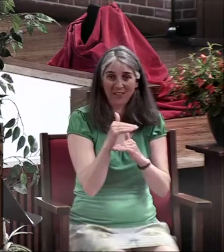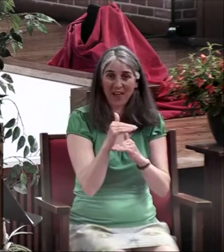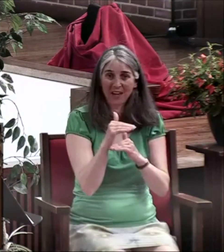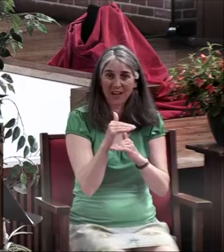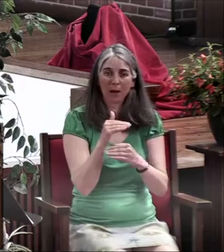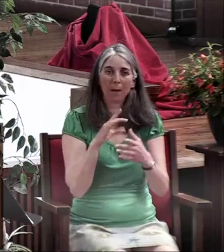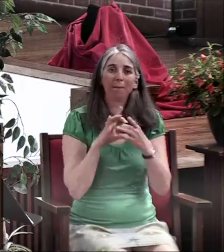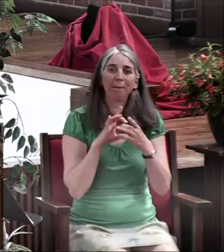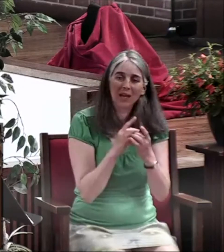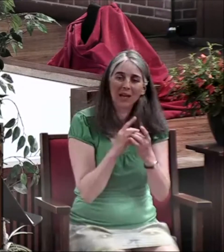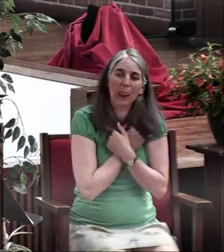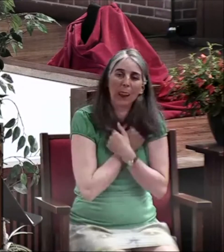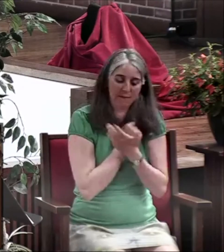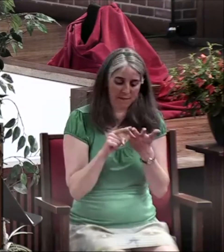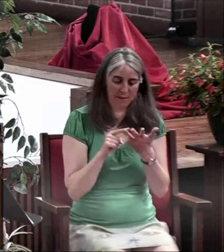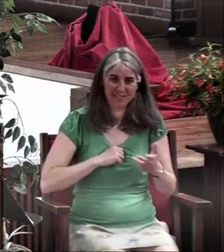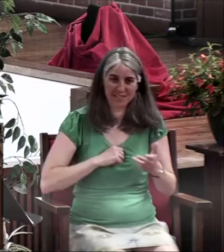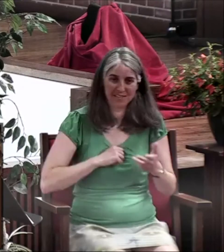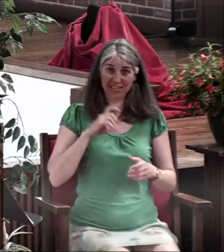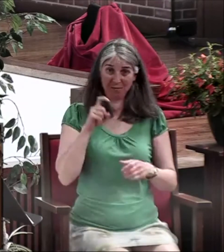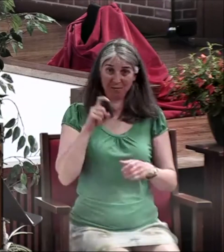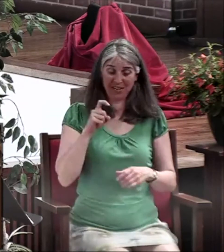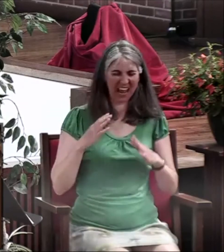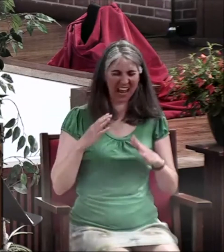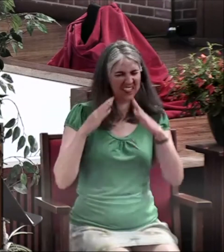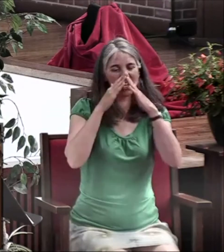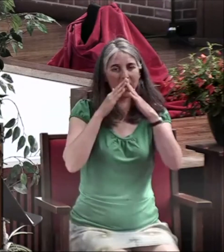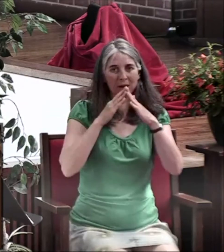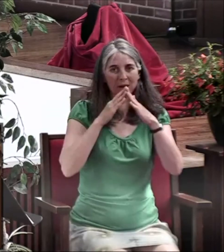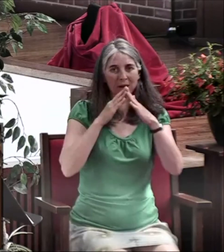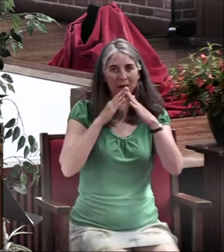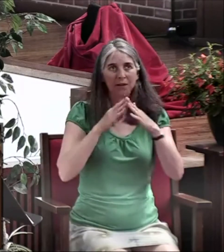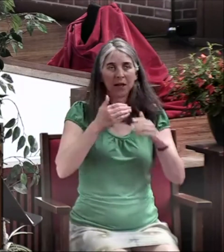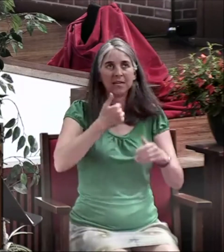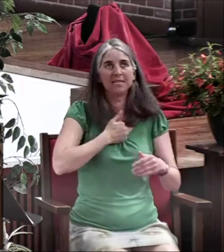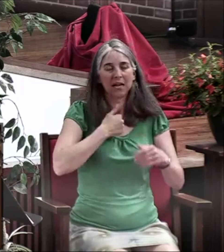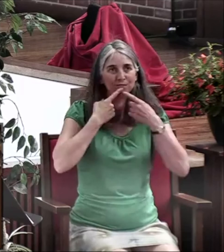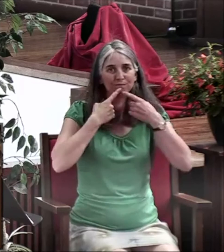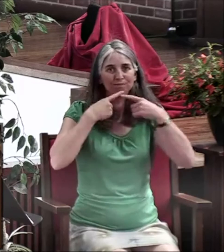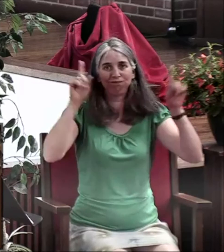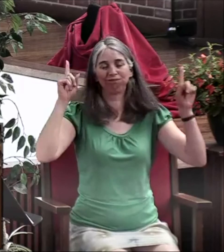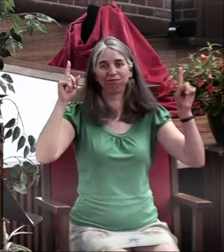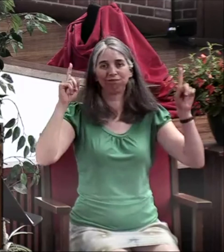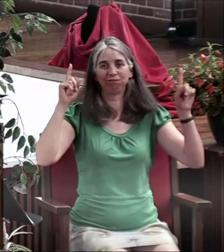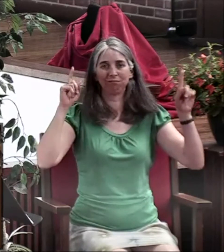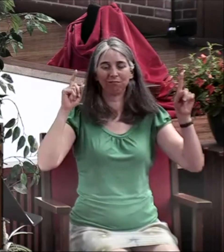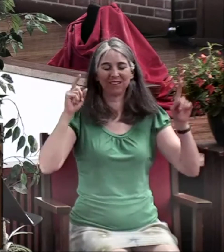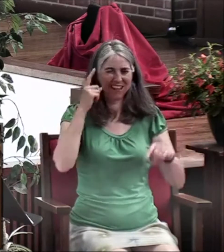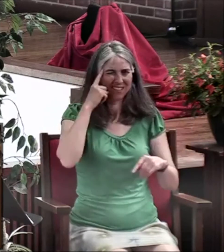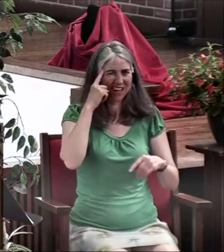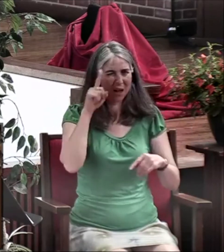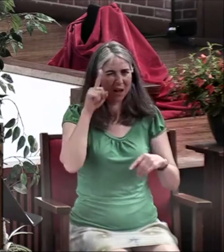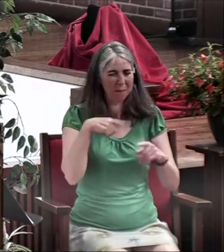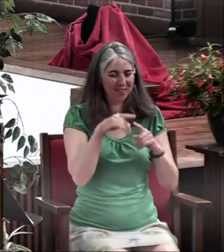needs. And above that, there's esteem needs. And finally, the pinnacle is self-actualization. Now, when you think about it, the